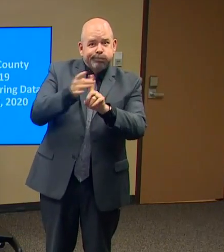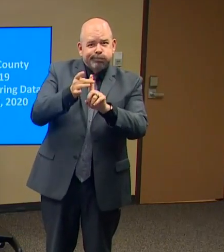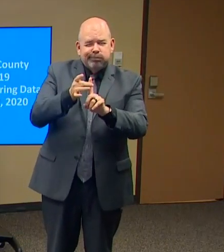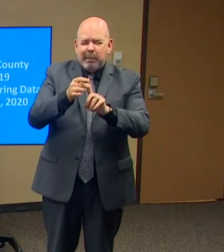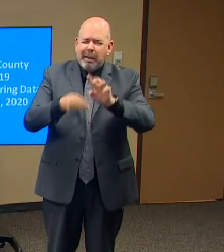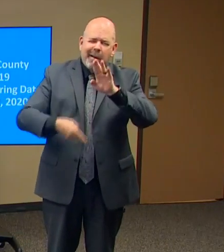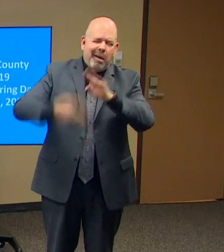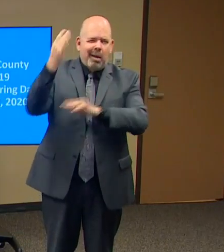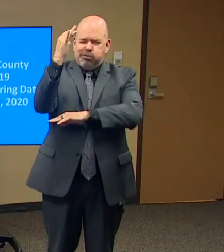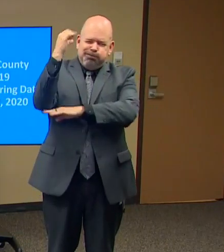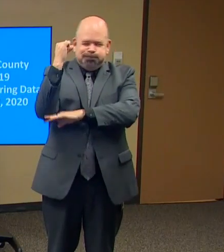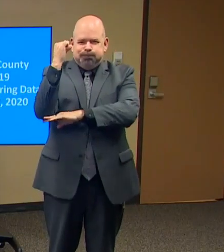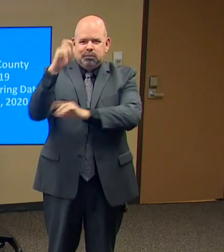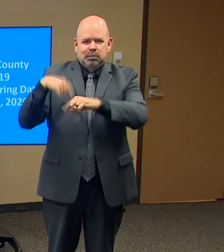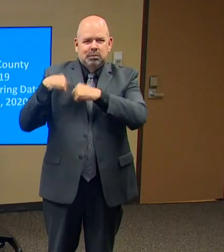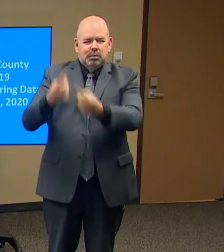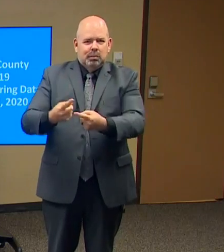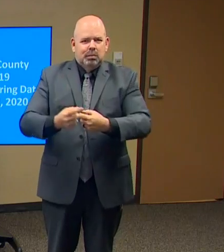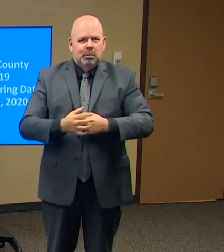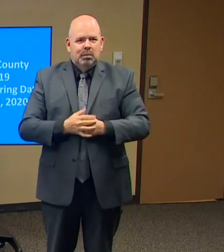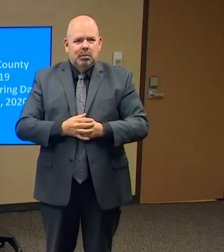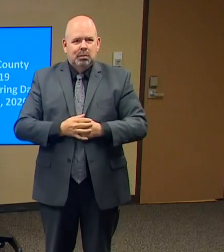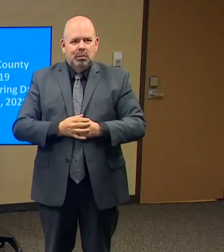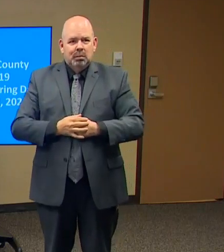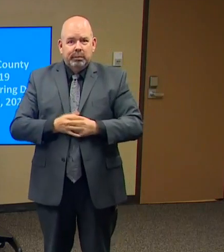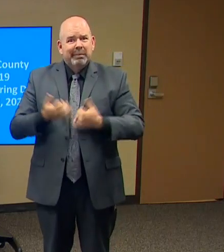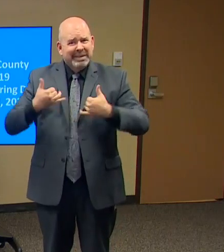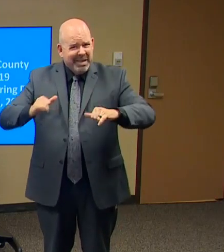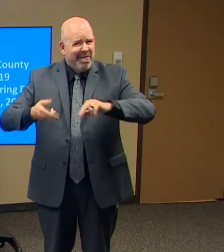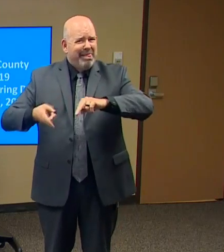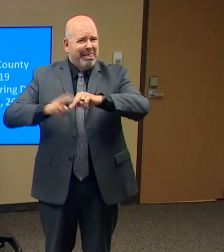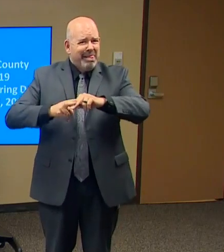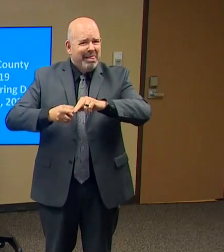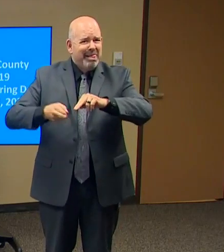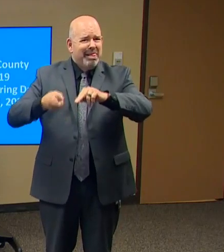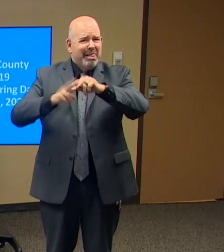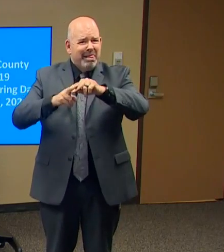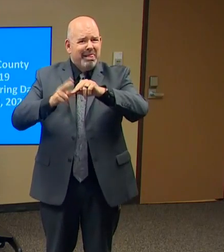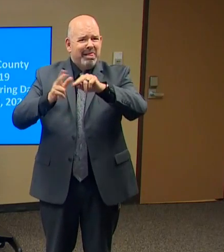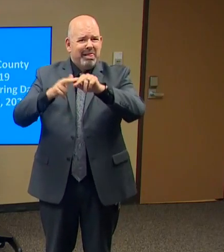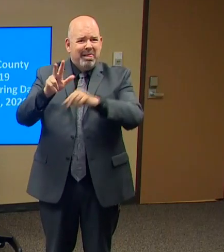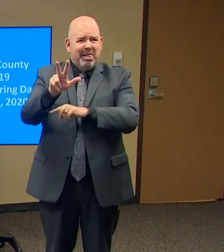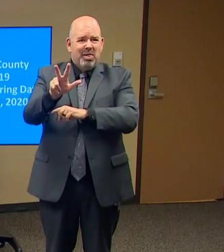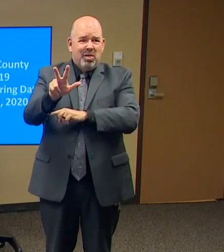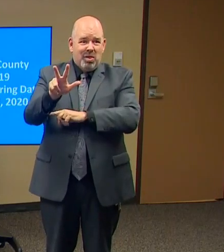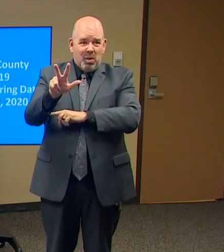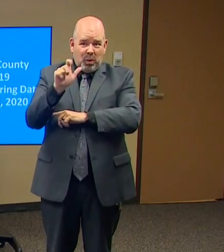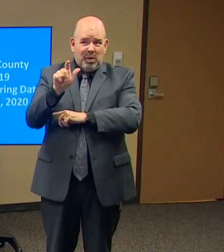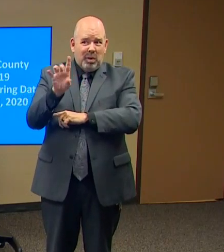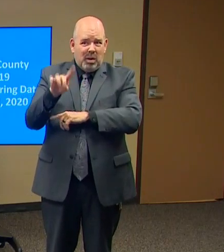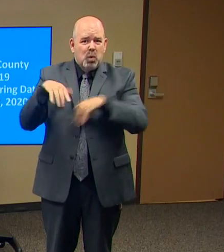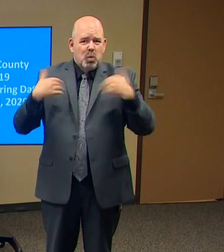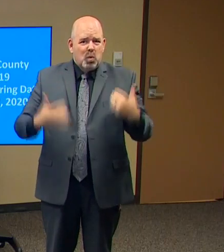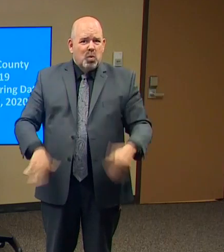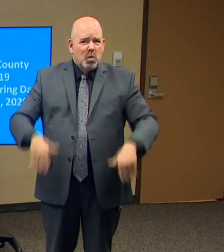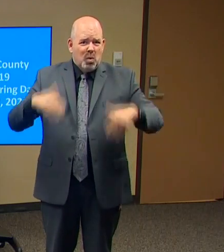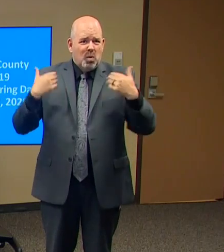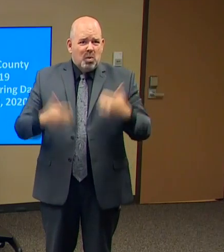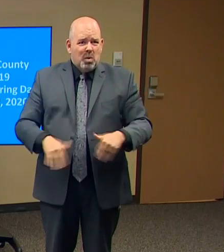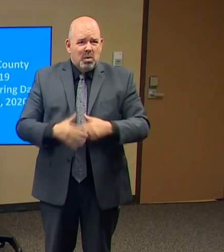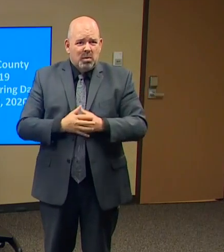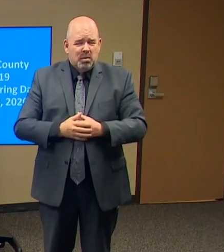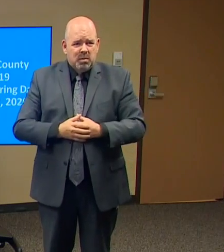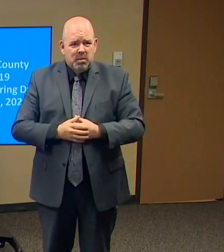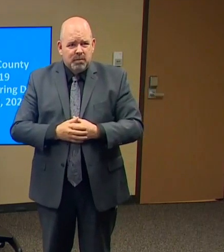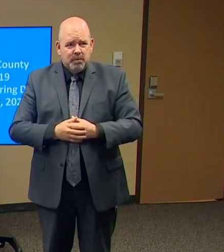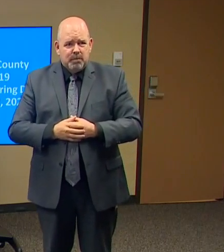last several days has been sort of the highest record numbers. I think, we typically,